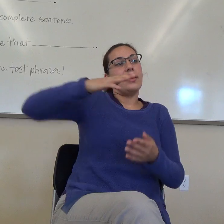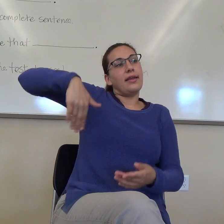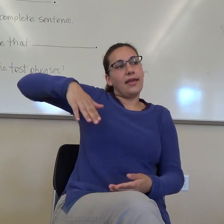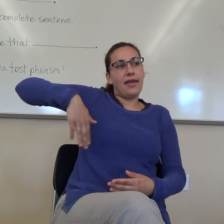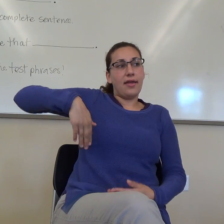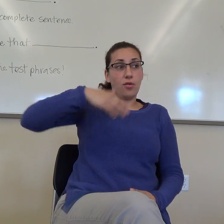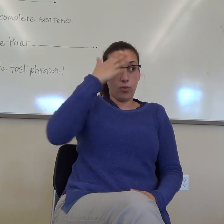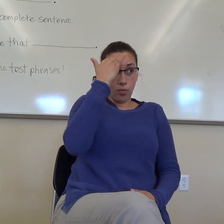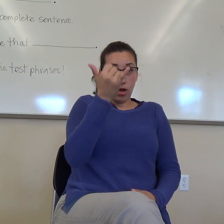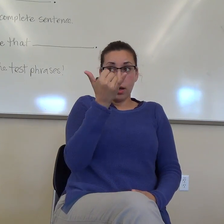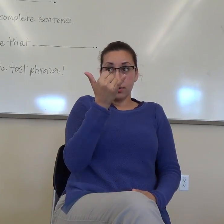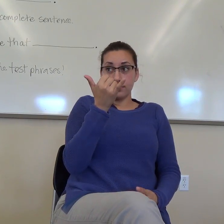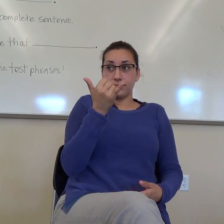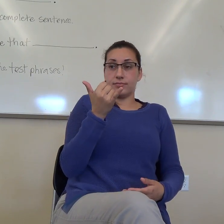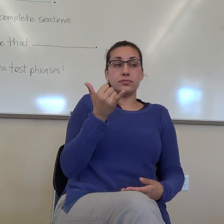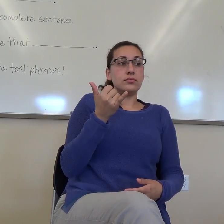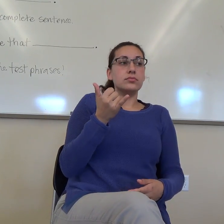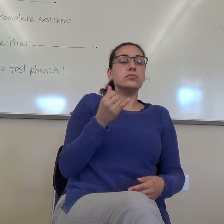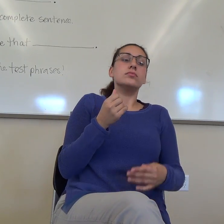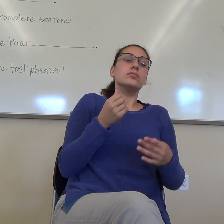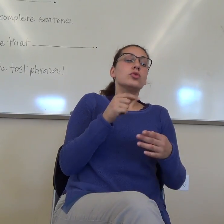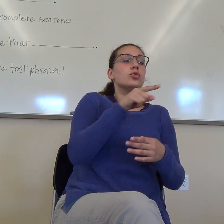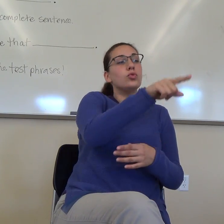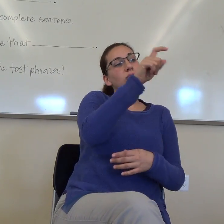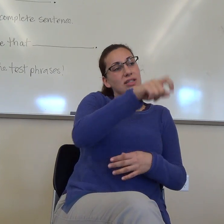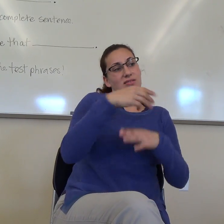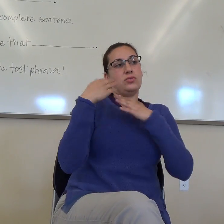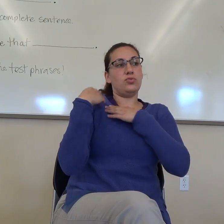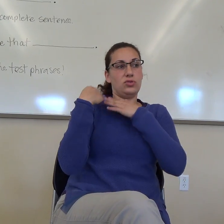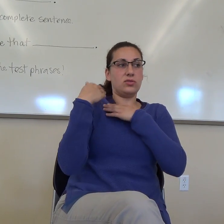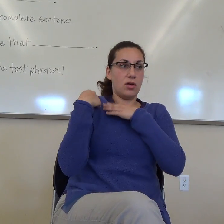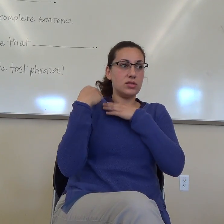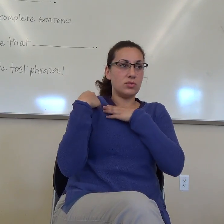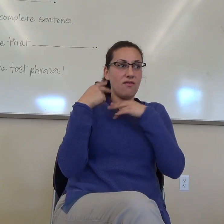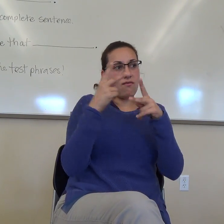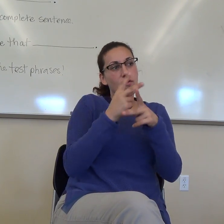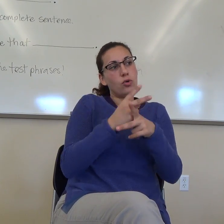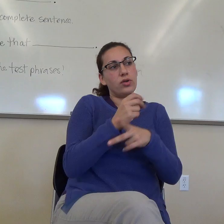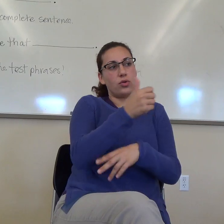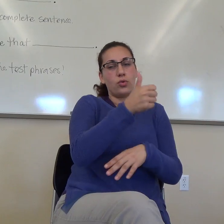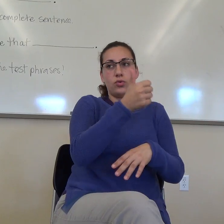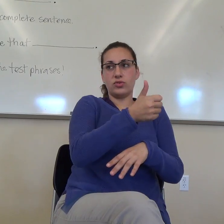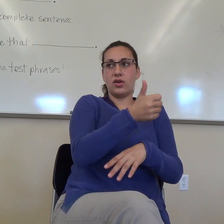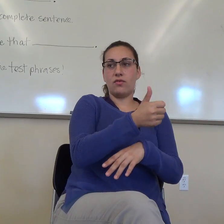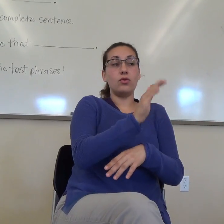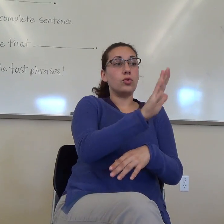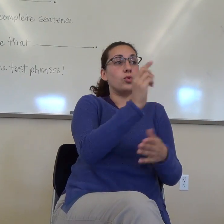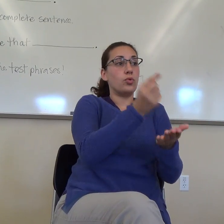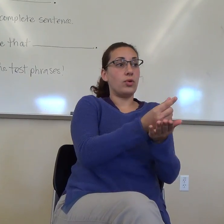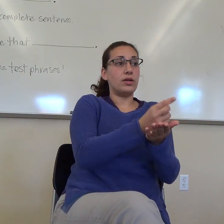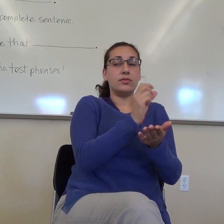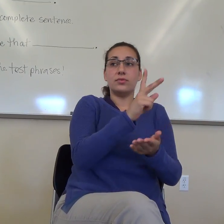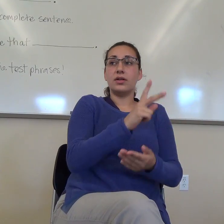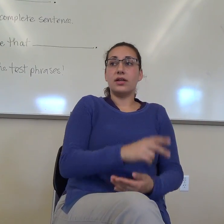I want you to take the responsibility of figuring that yourself, just so you know that you always